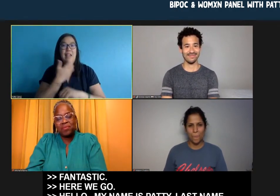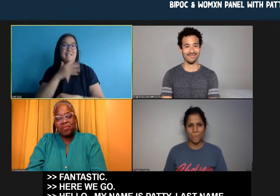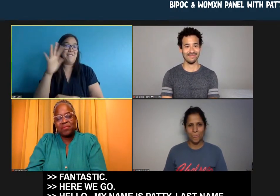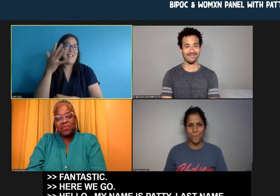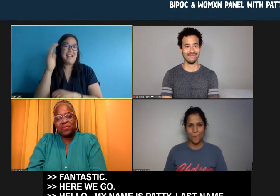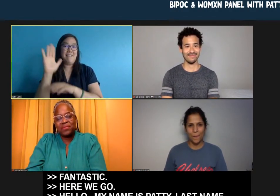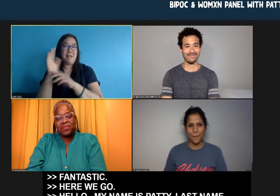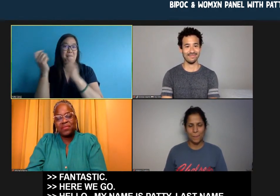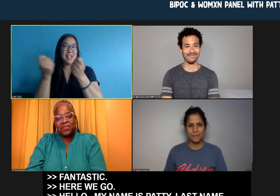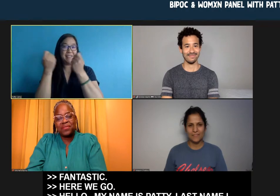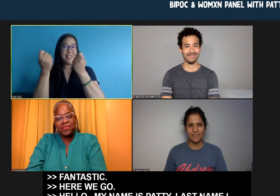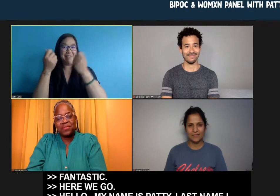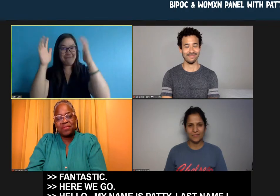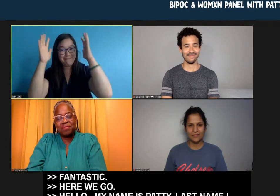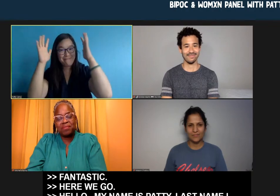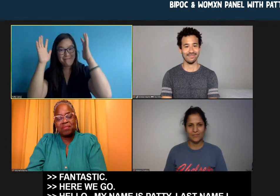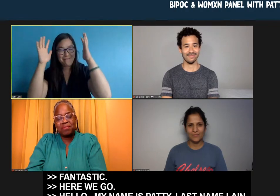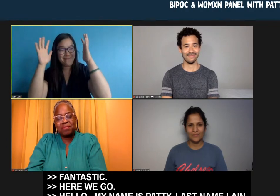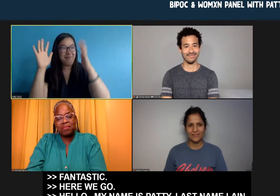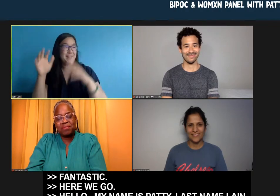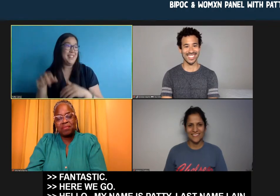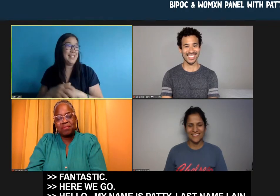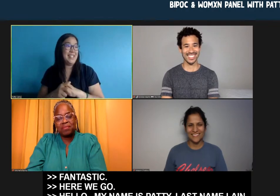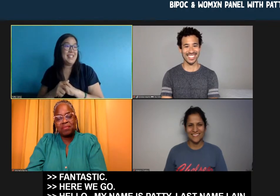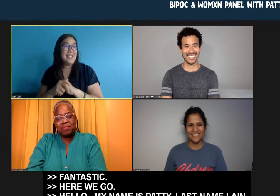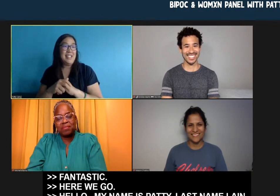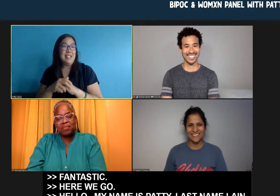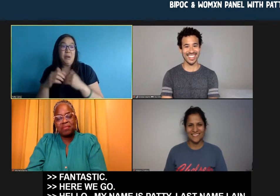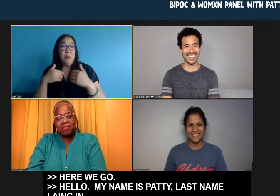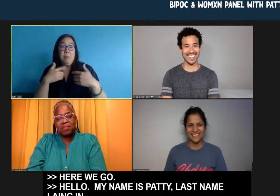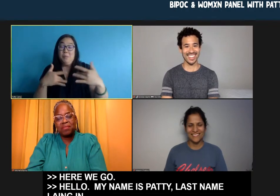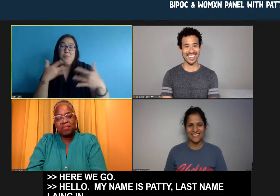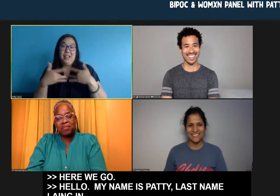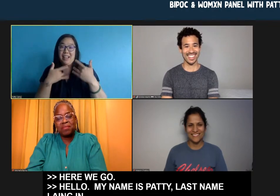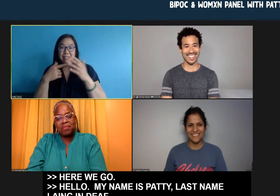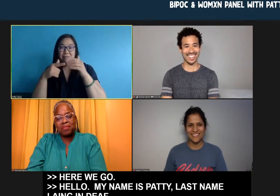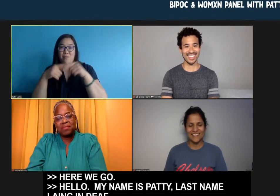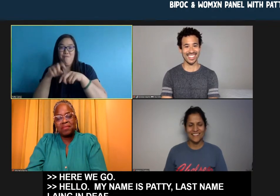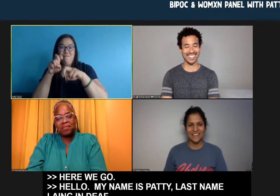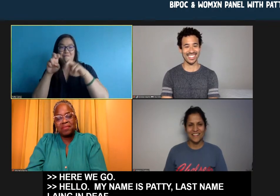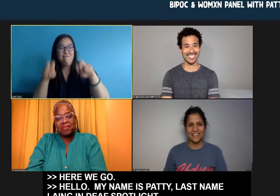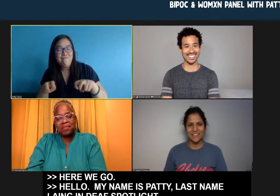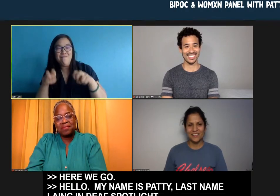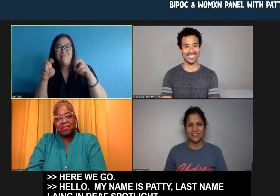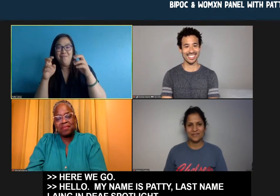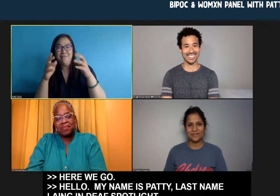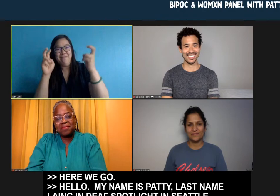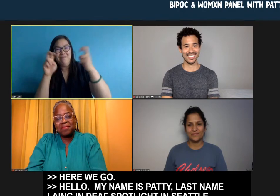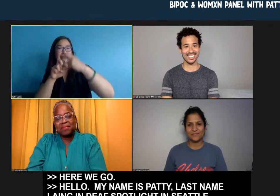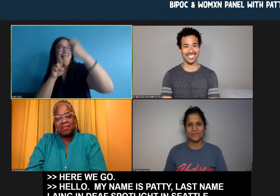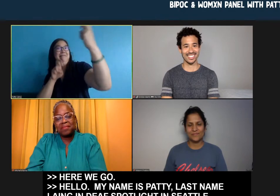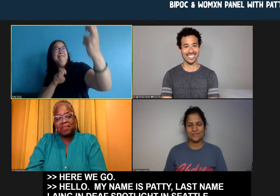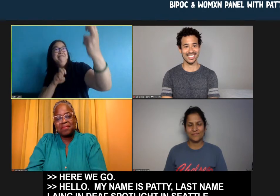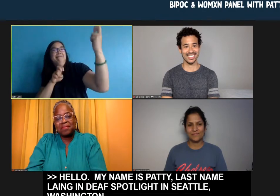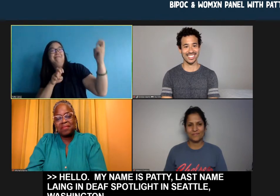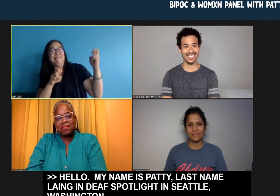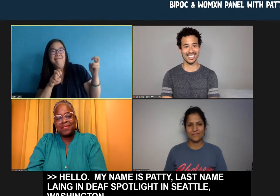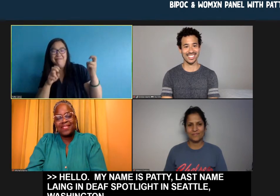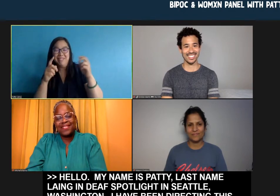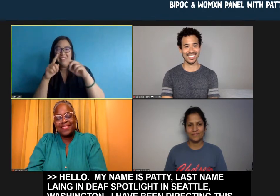Washington, and I've been directing this for 5 years, so I'm great that we're doing this again. I have some amazing panelists with